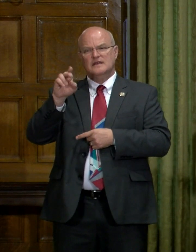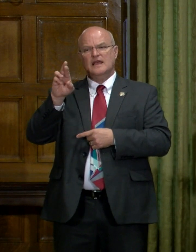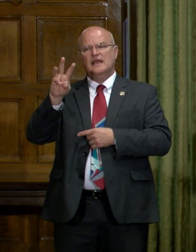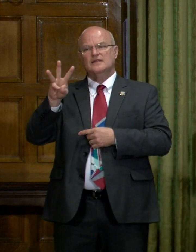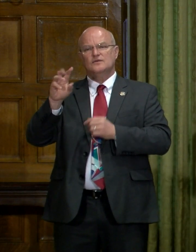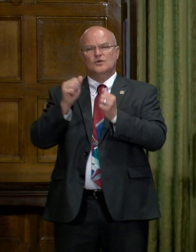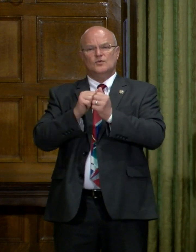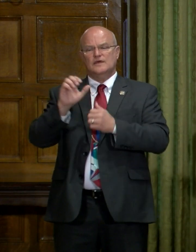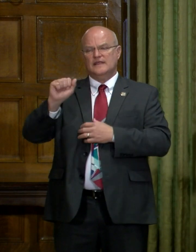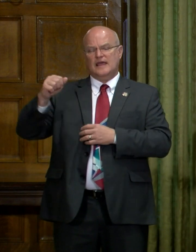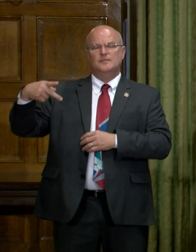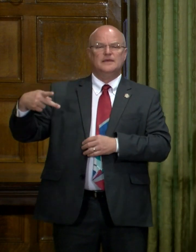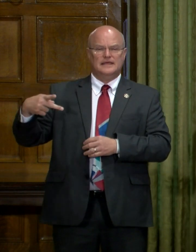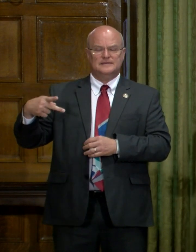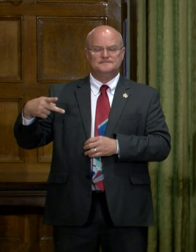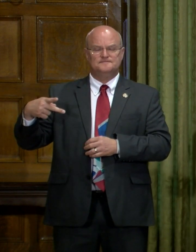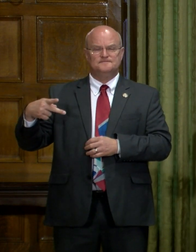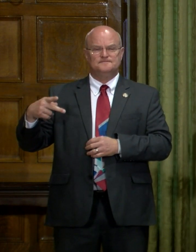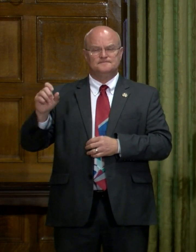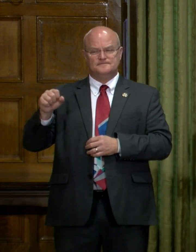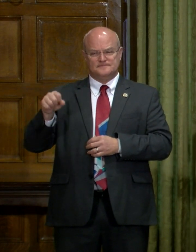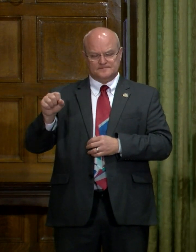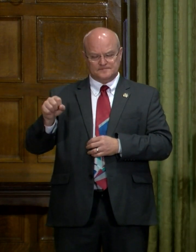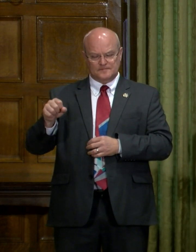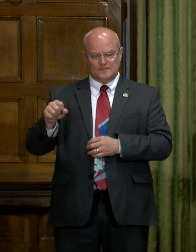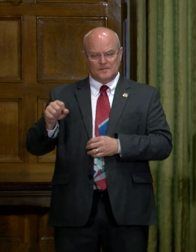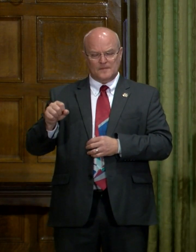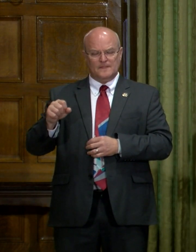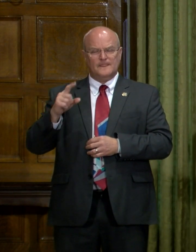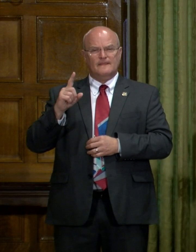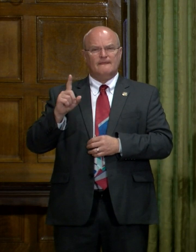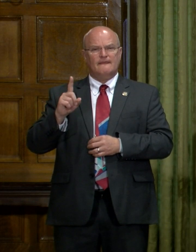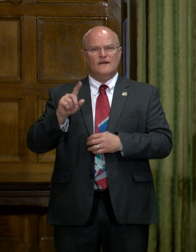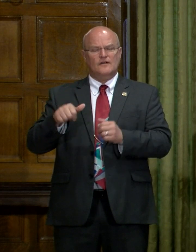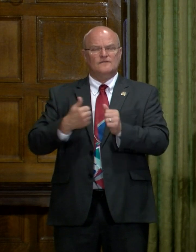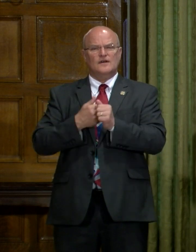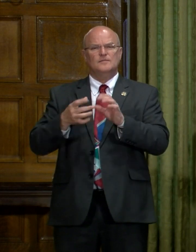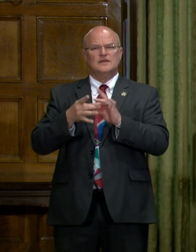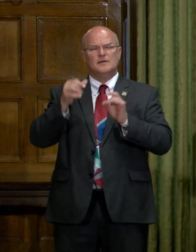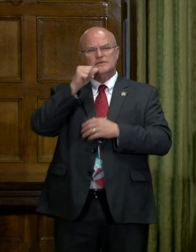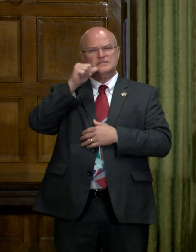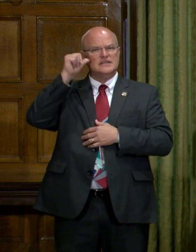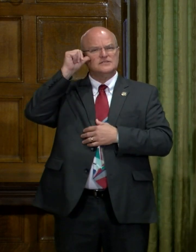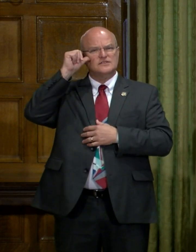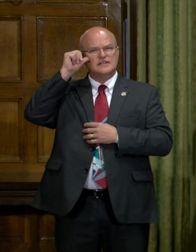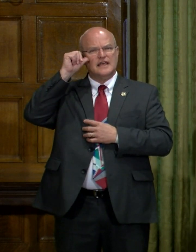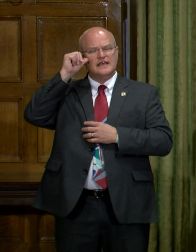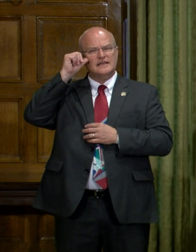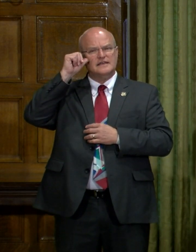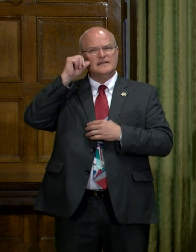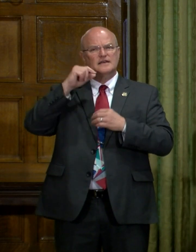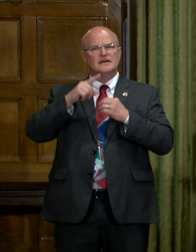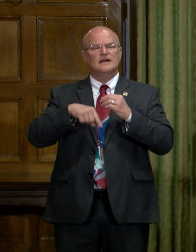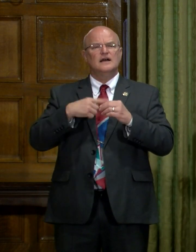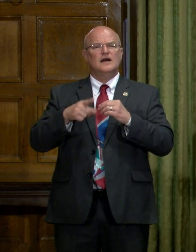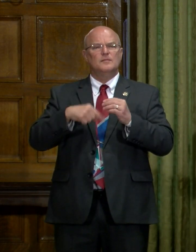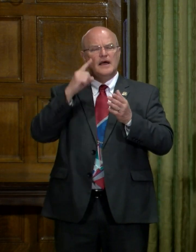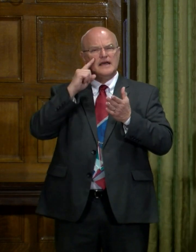AP. Yes, Andrew? Wanted to follow up on your comments yesterday